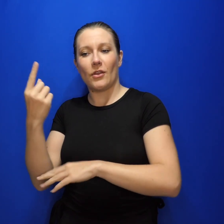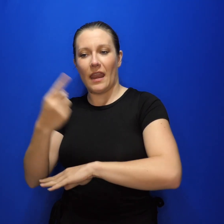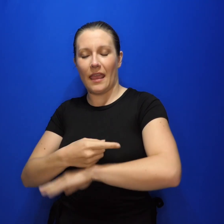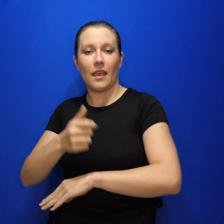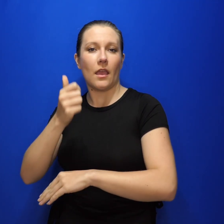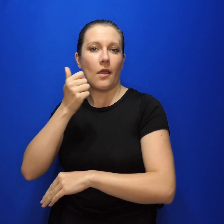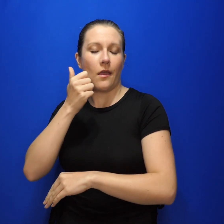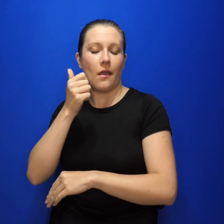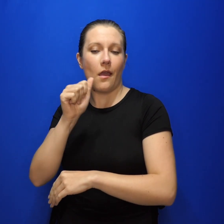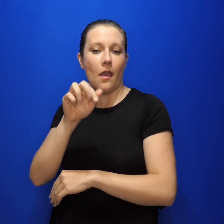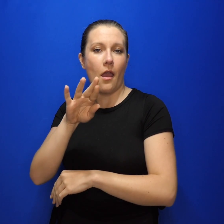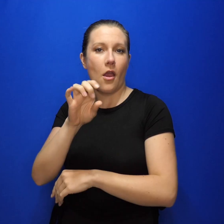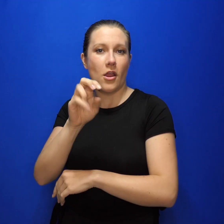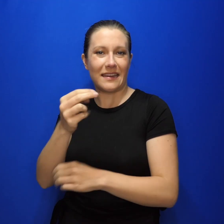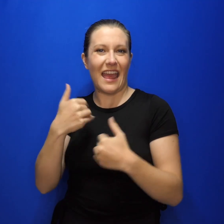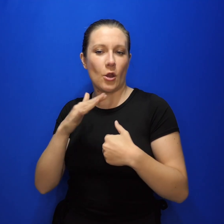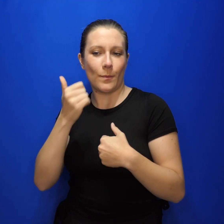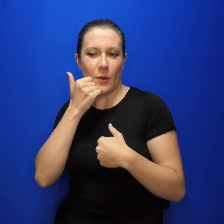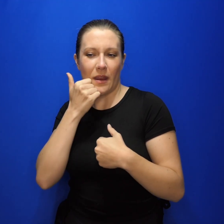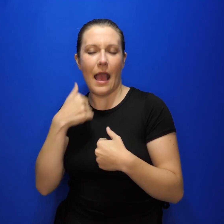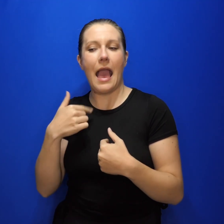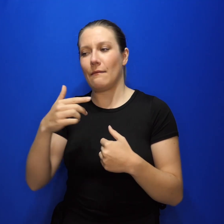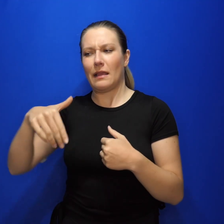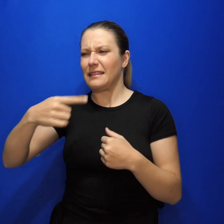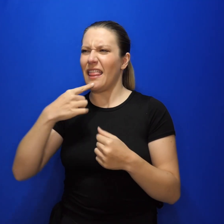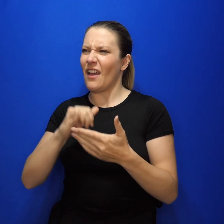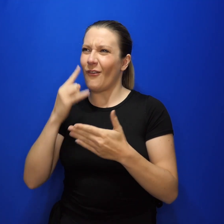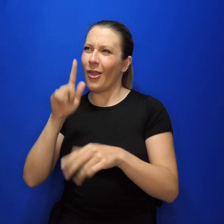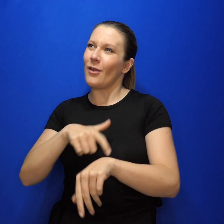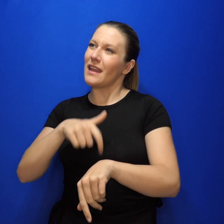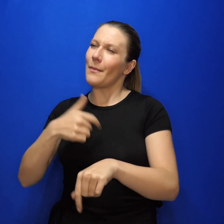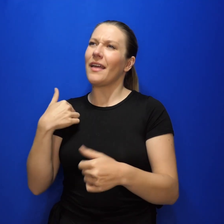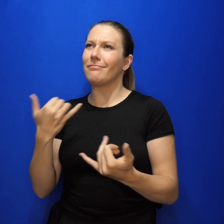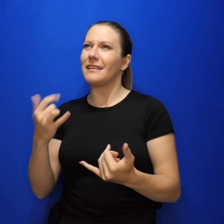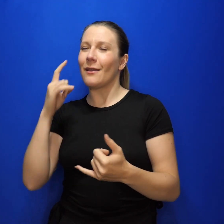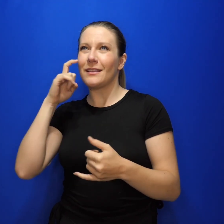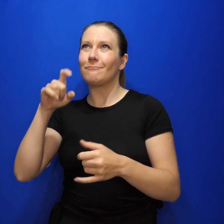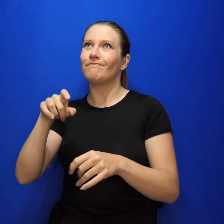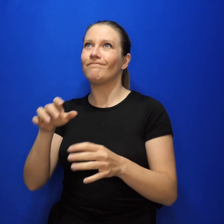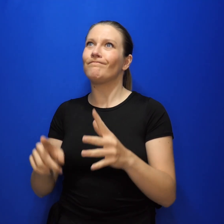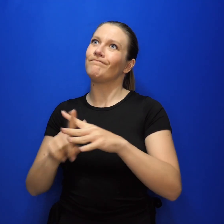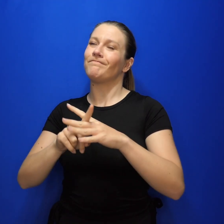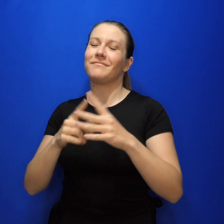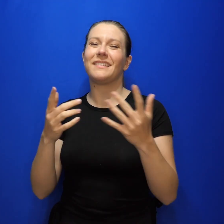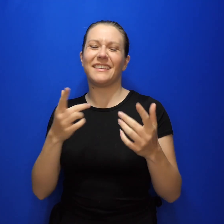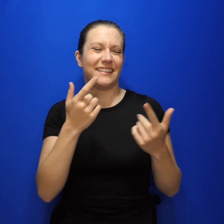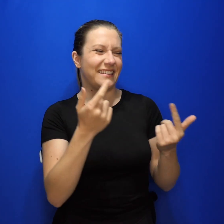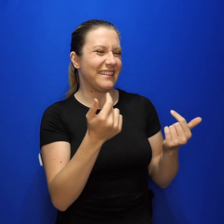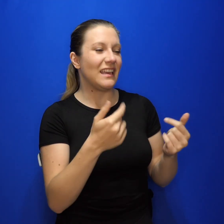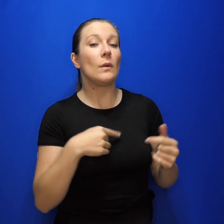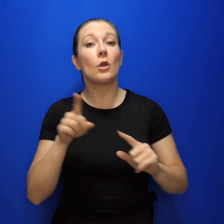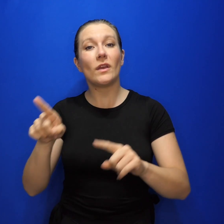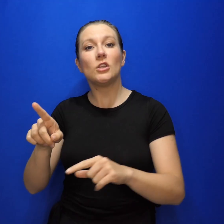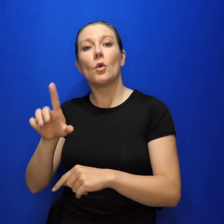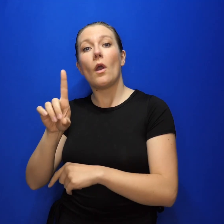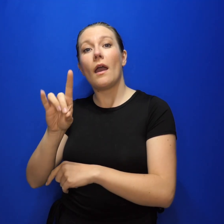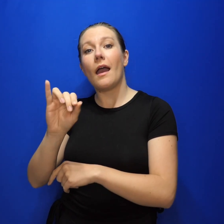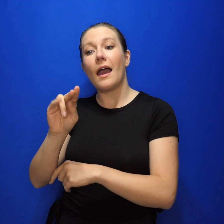said Arden had her period in the podcast for a while, so I think it was about time. And so we're going into this diner kind of place where she is going to get